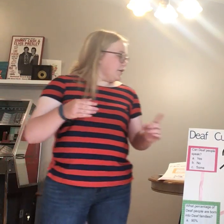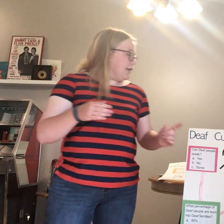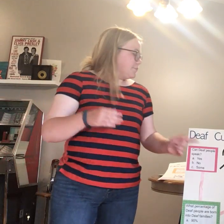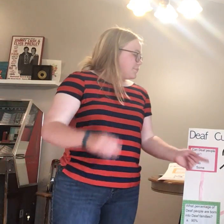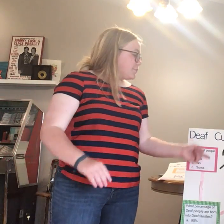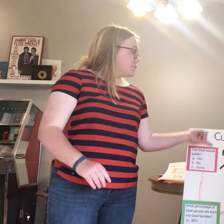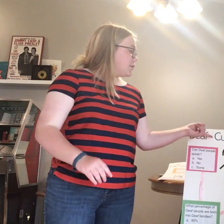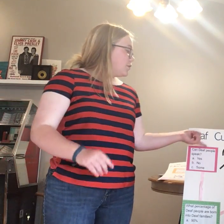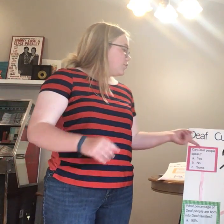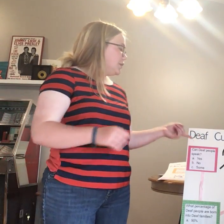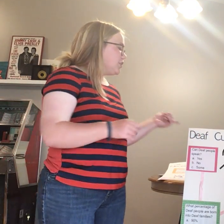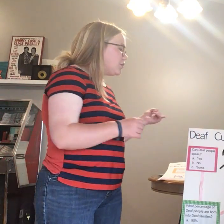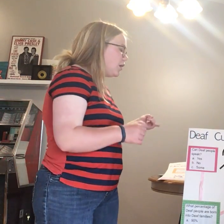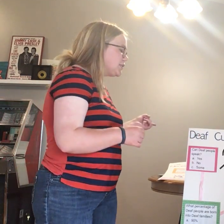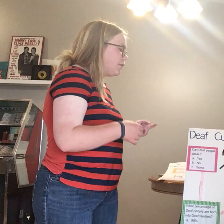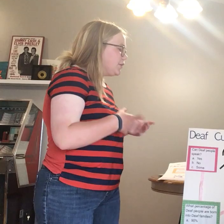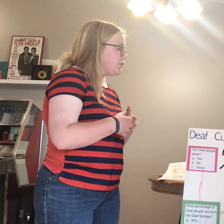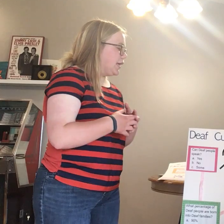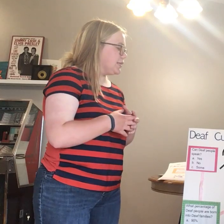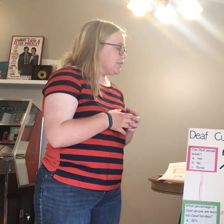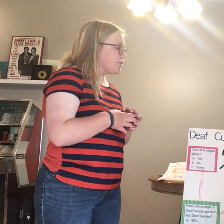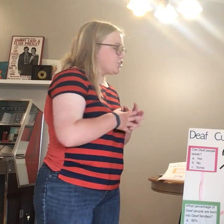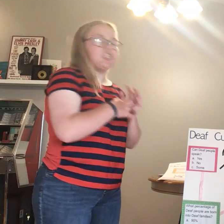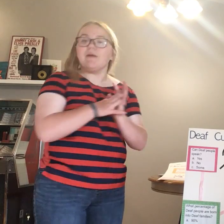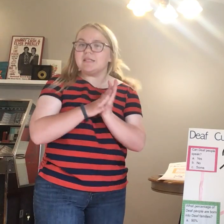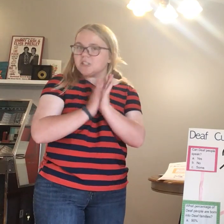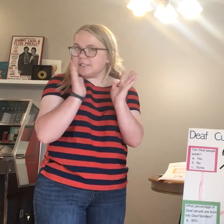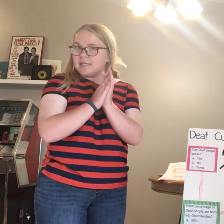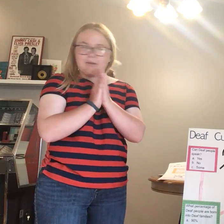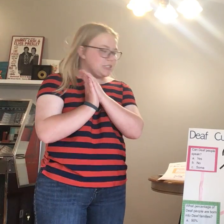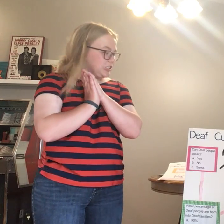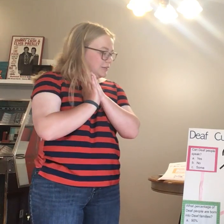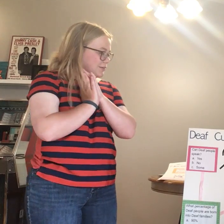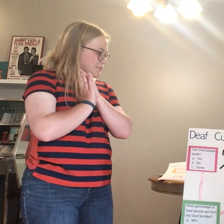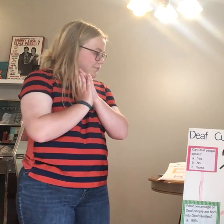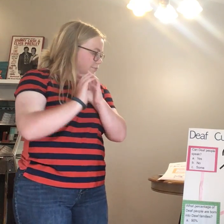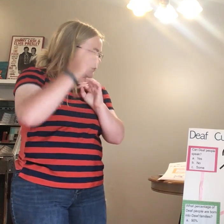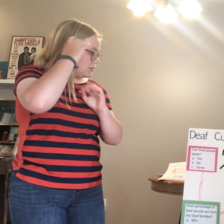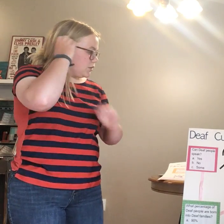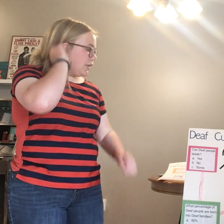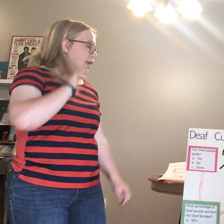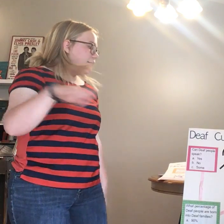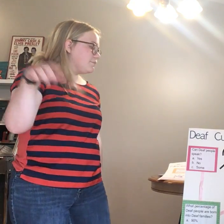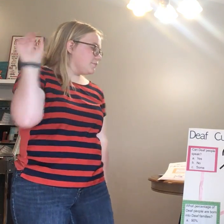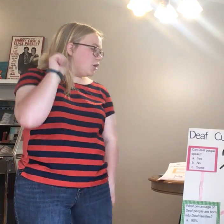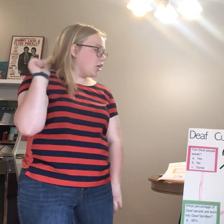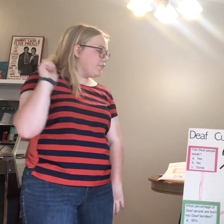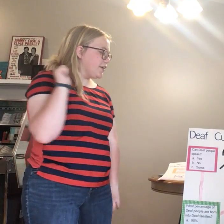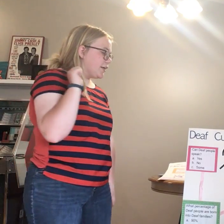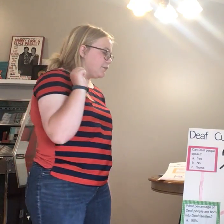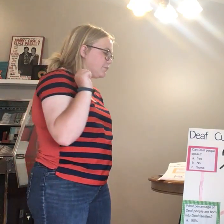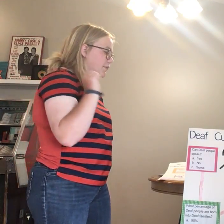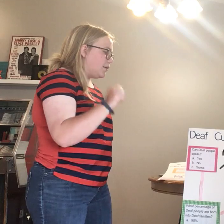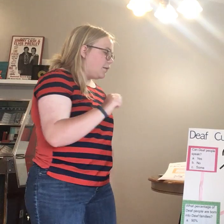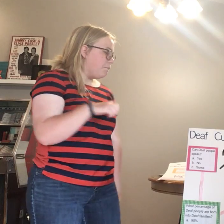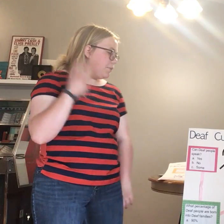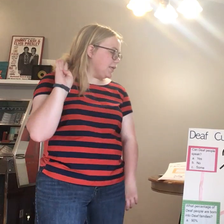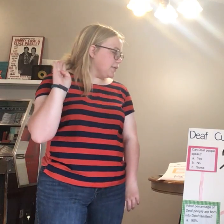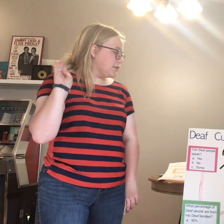Okay, what do you call someone who can't hear? There's two answers to this question. A, hard of hearing. B,